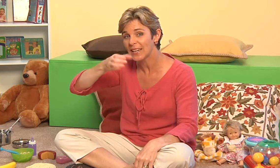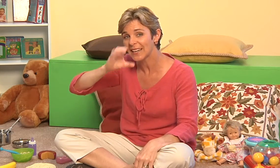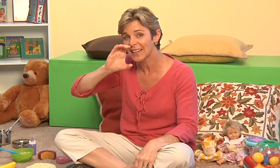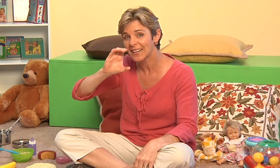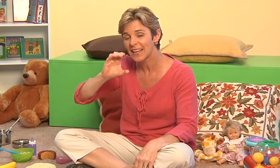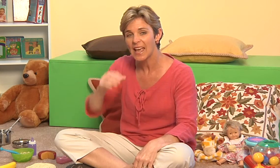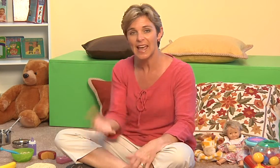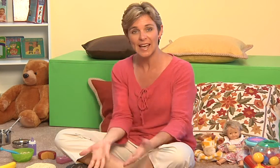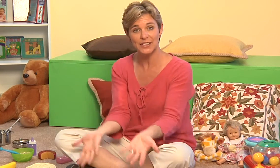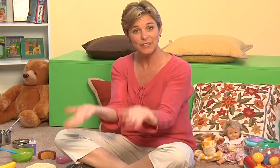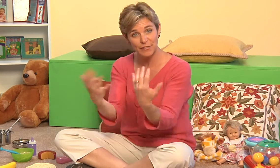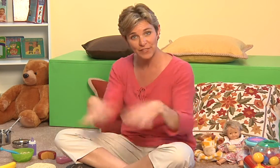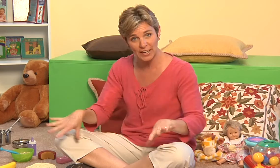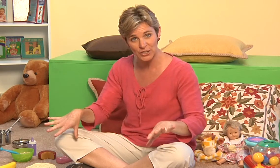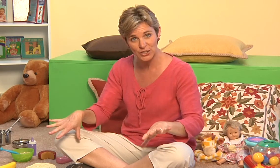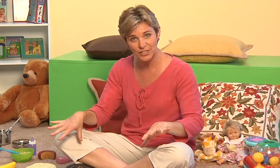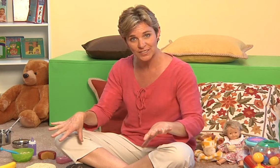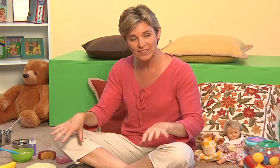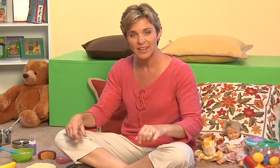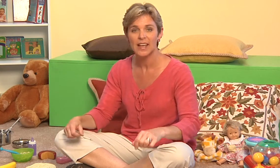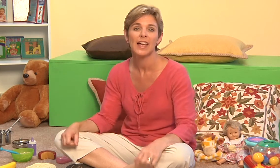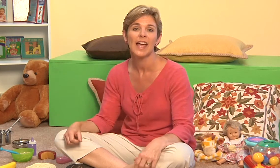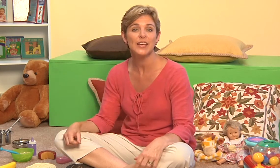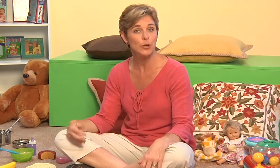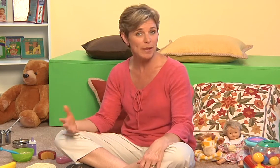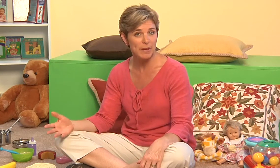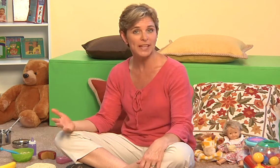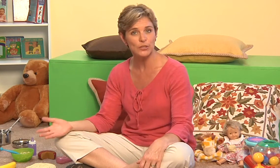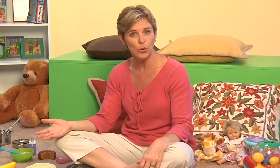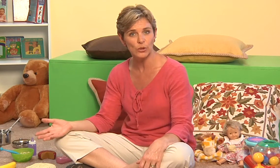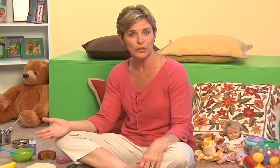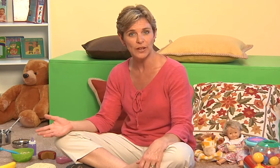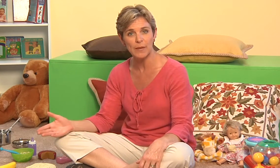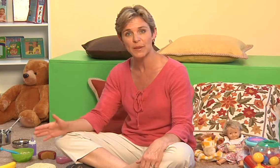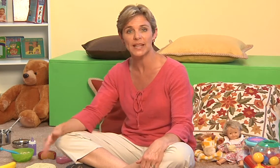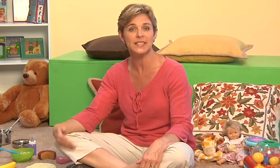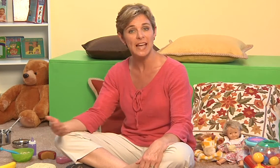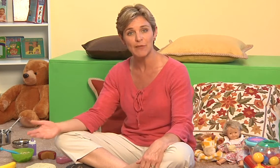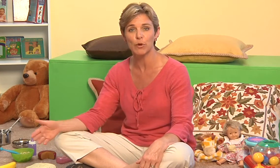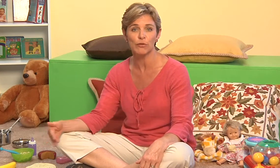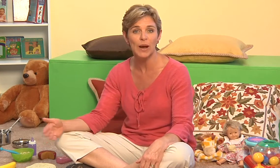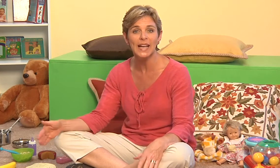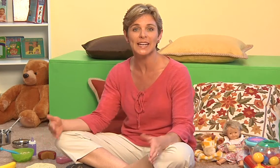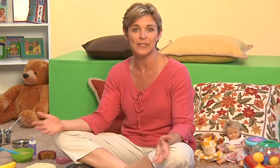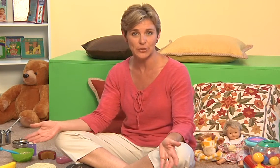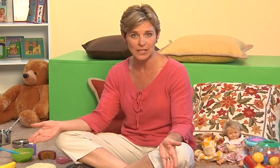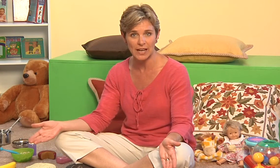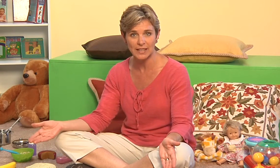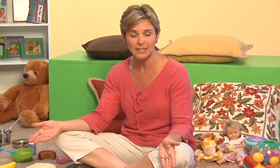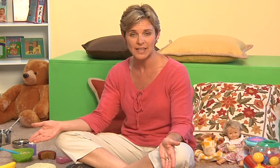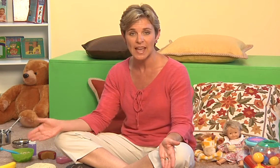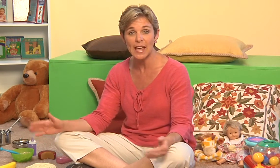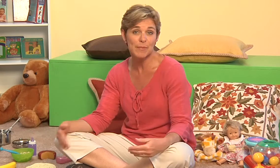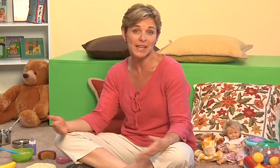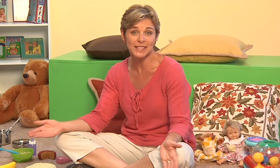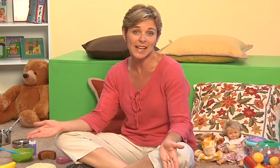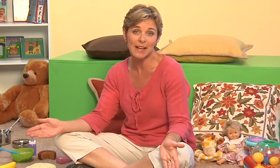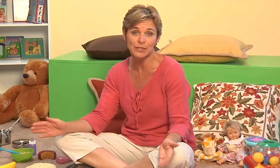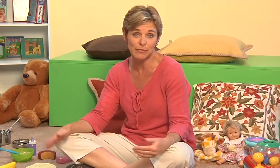drink, and finished. As your baby gets older and begins to have more variety in their diet and begins to have some